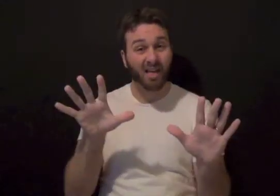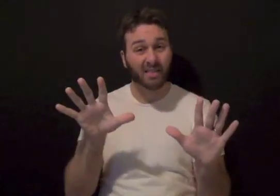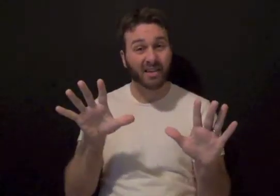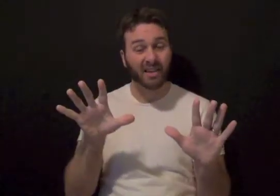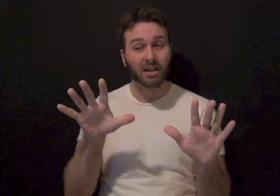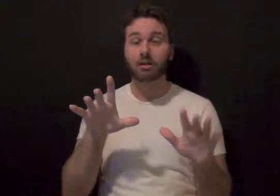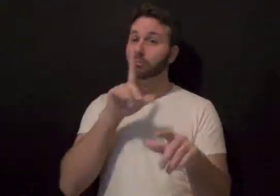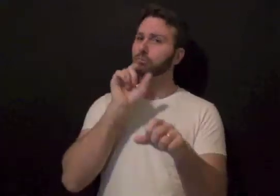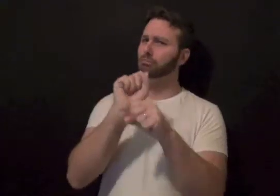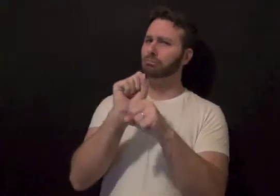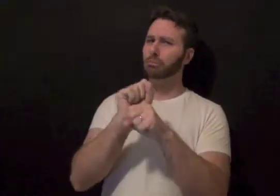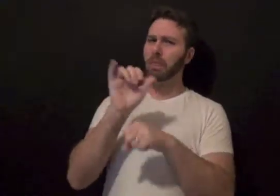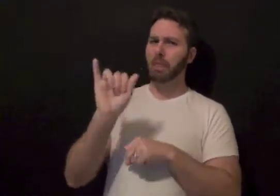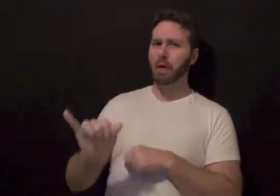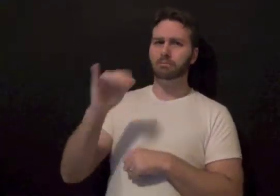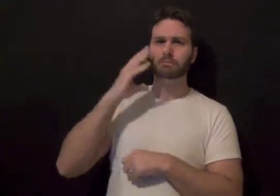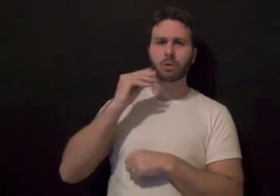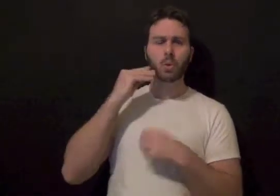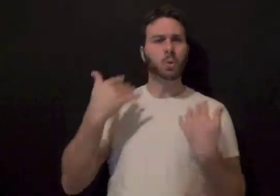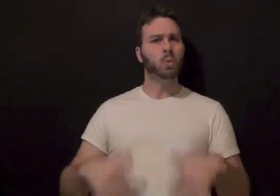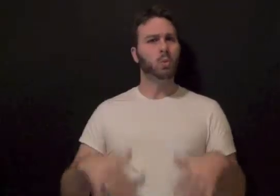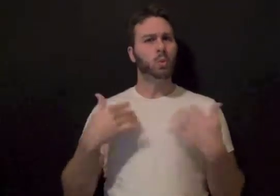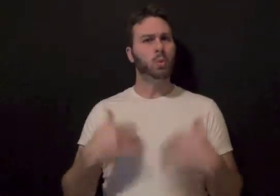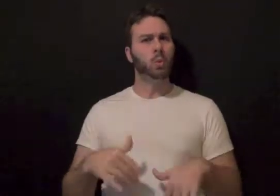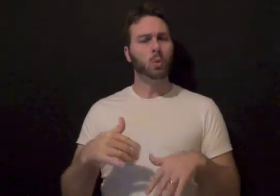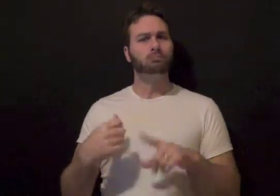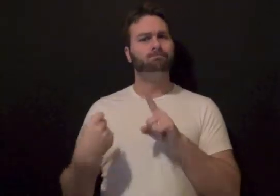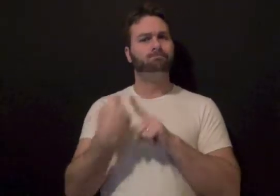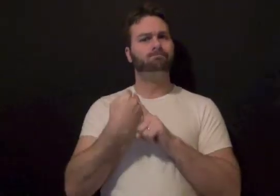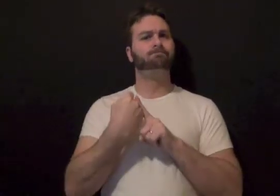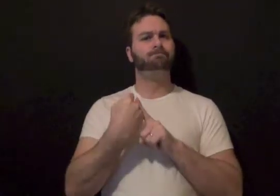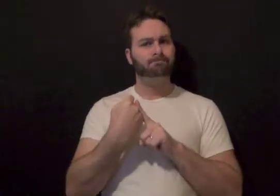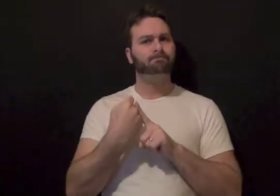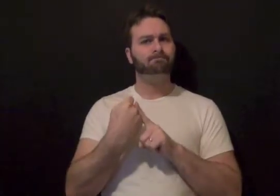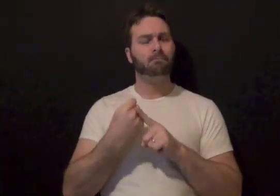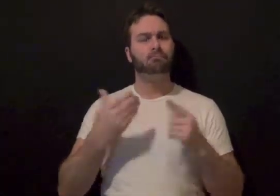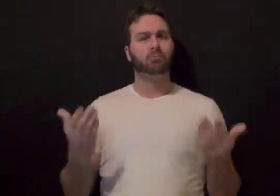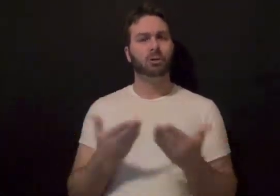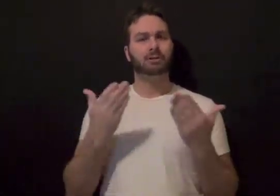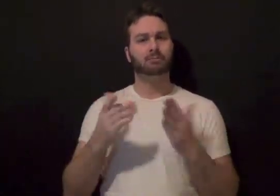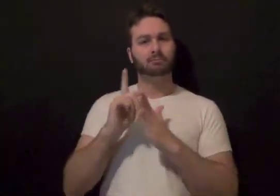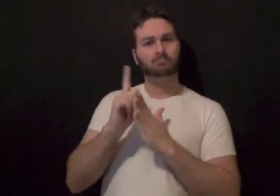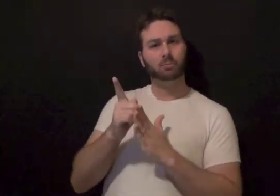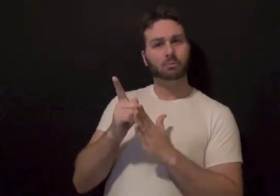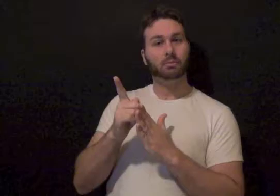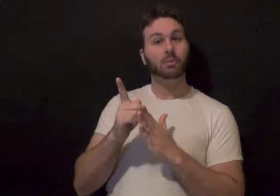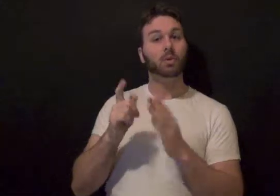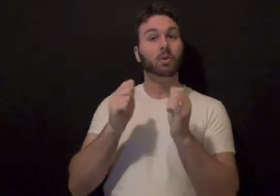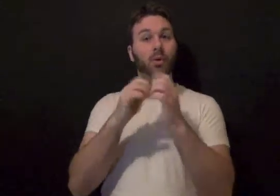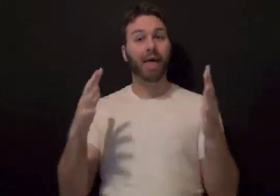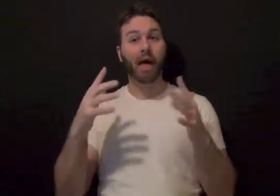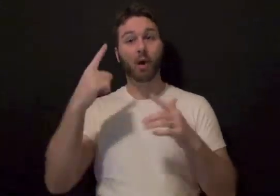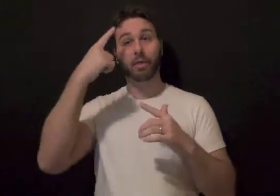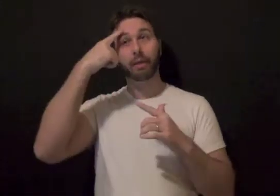understanding for the present moment. By that I mean not being lost in thought, not